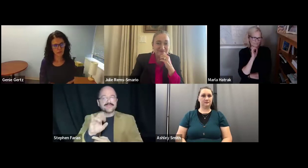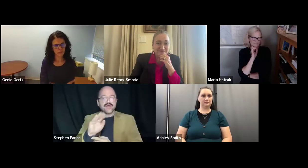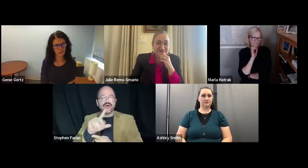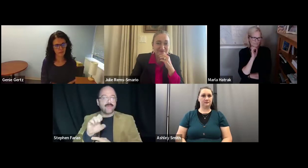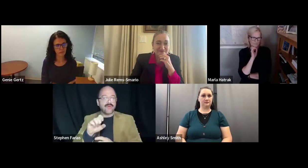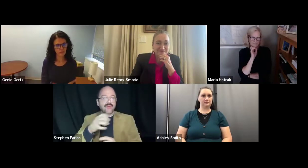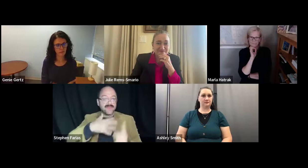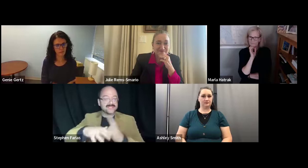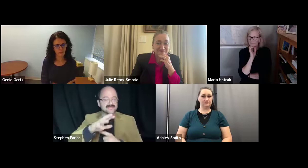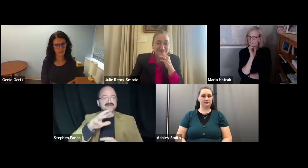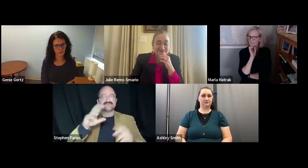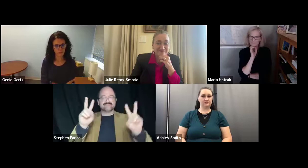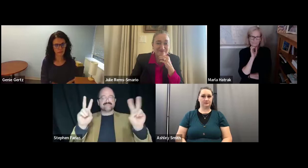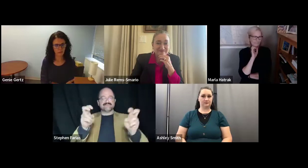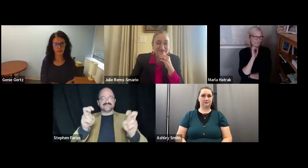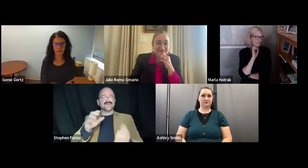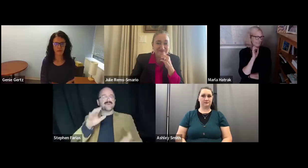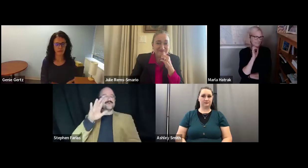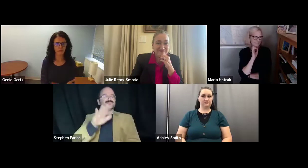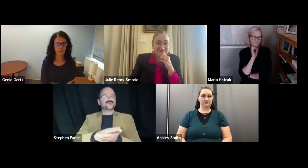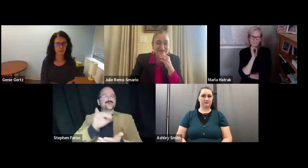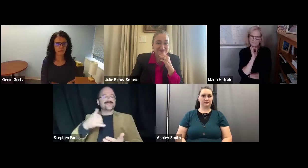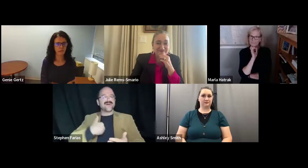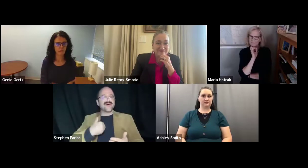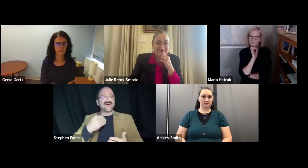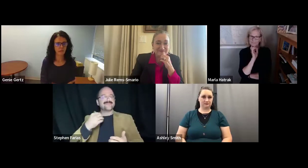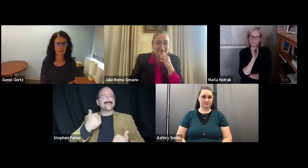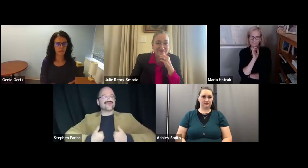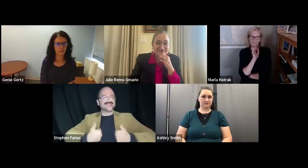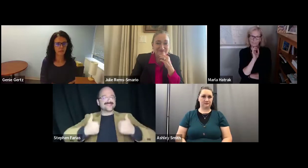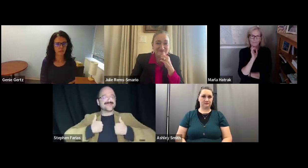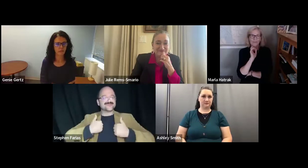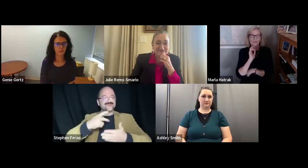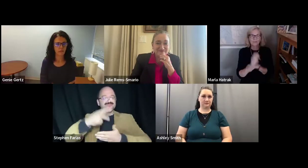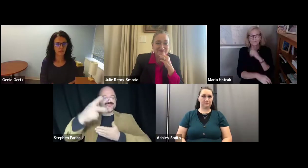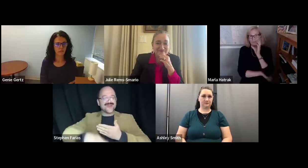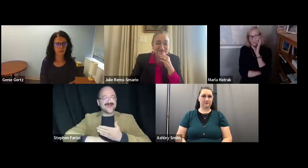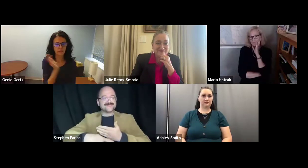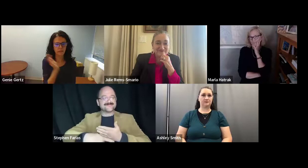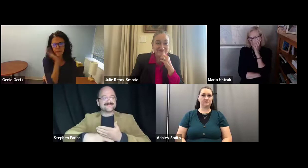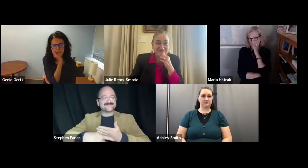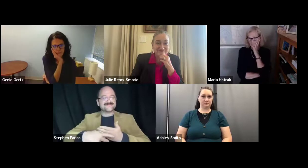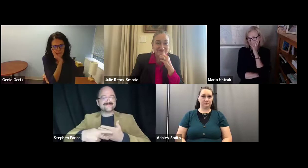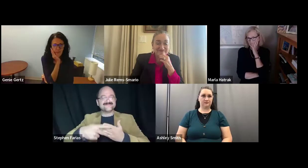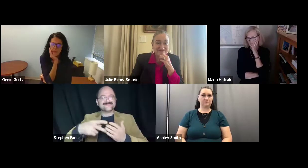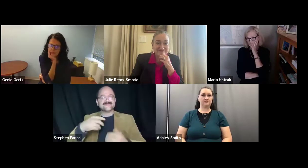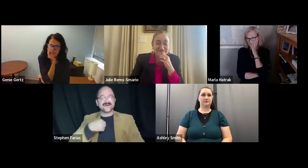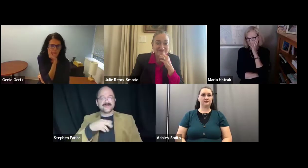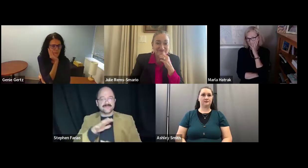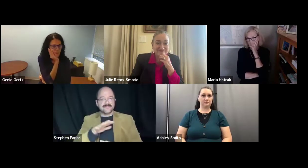bottom, at the least amount of ranking, would have been this school environment, a residential